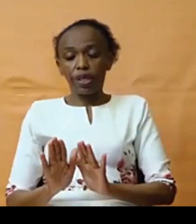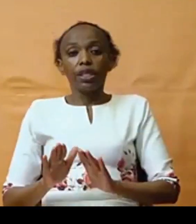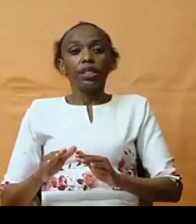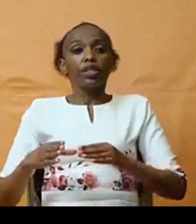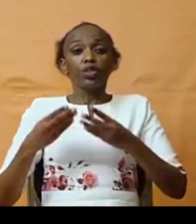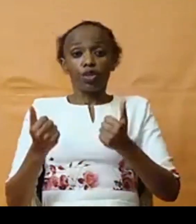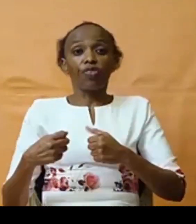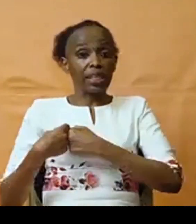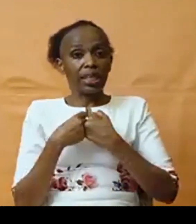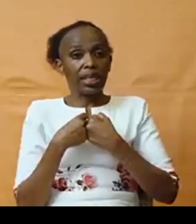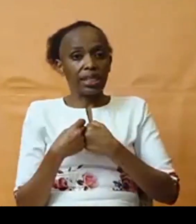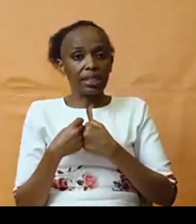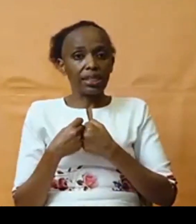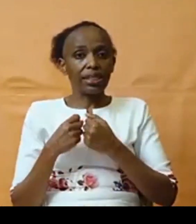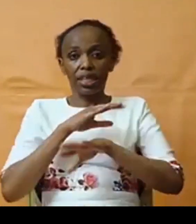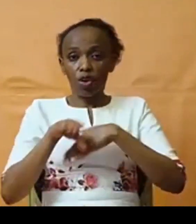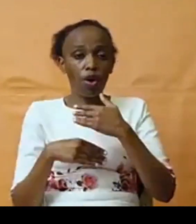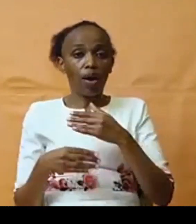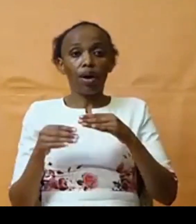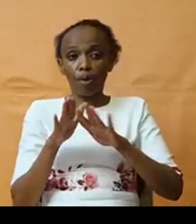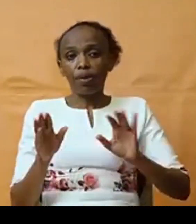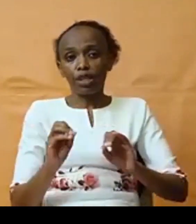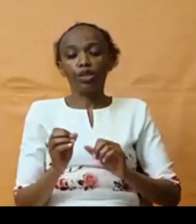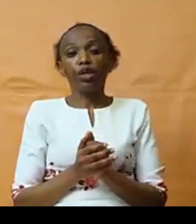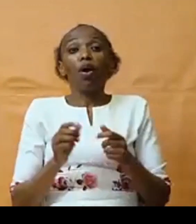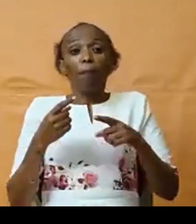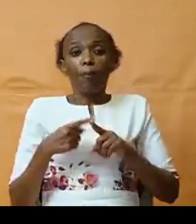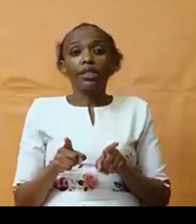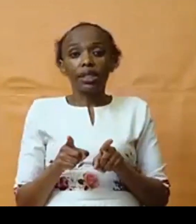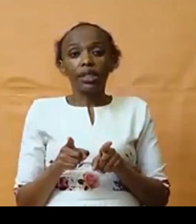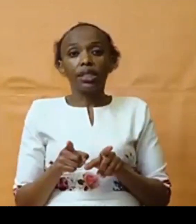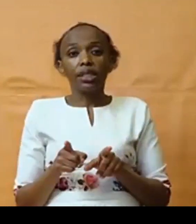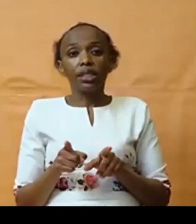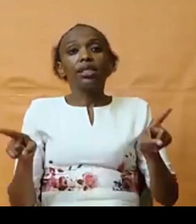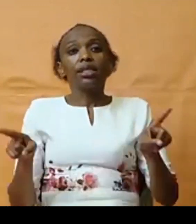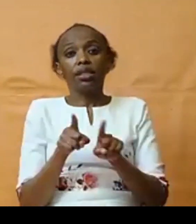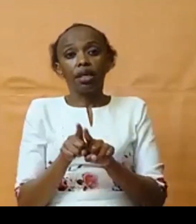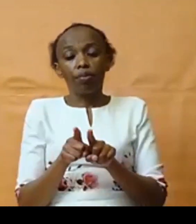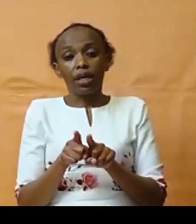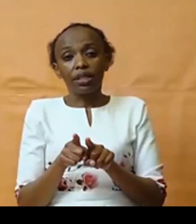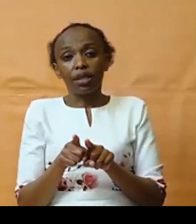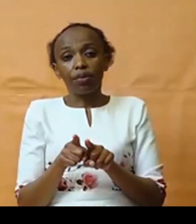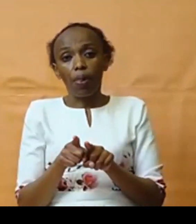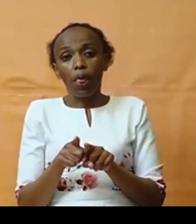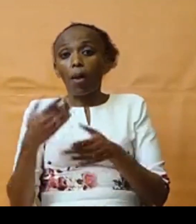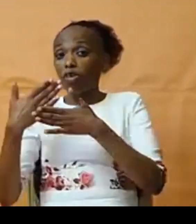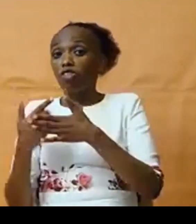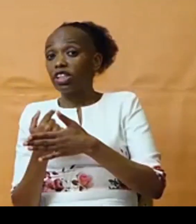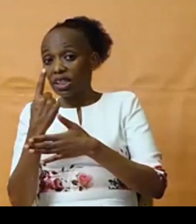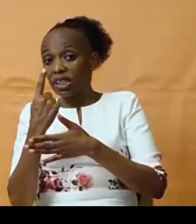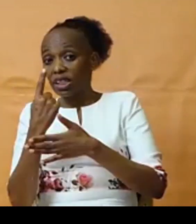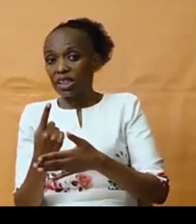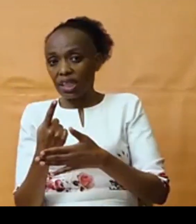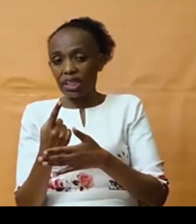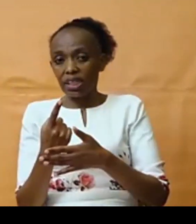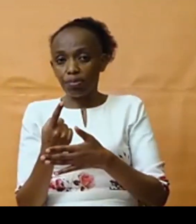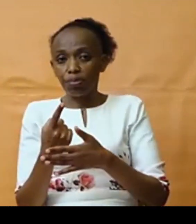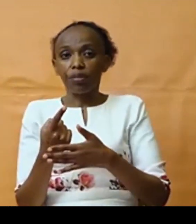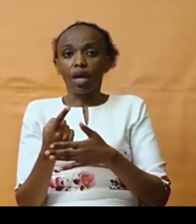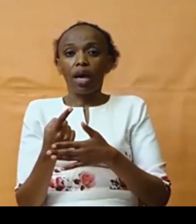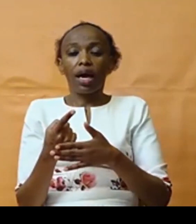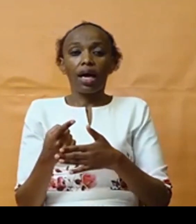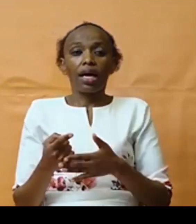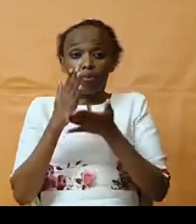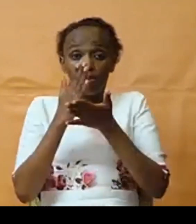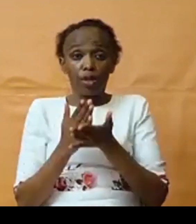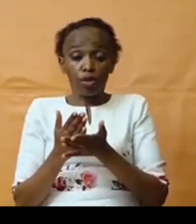across really a large number of African countries. However, as Professor Gilpin mentioned, middle-income countries